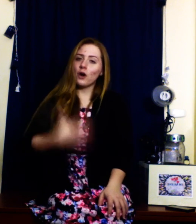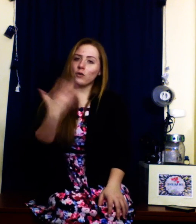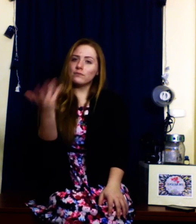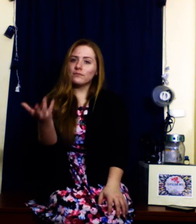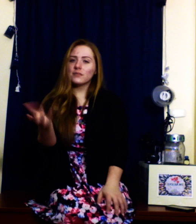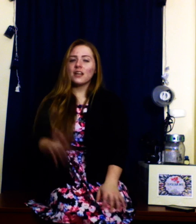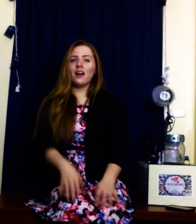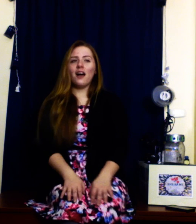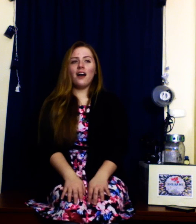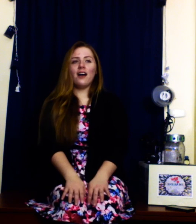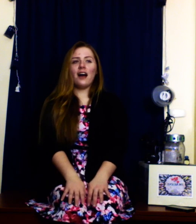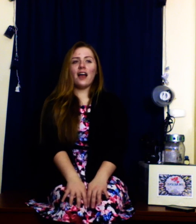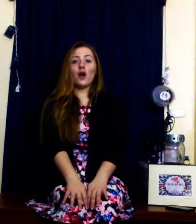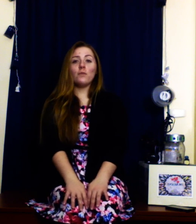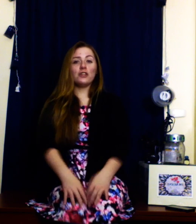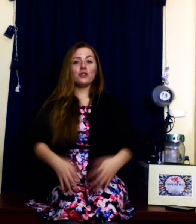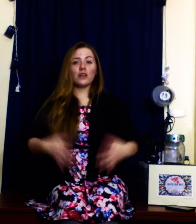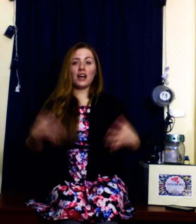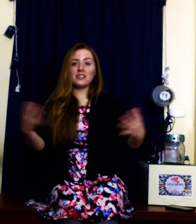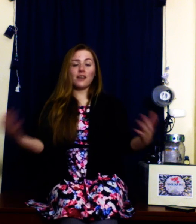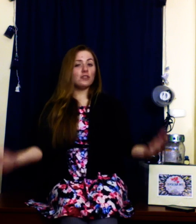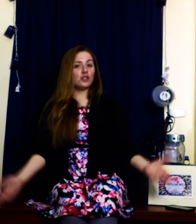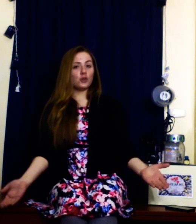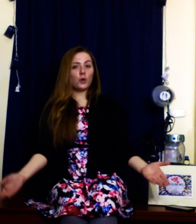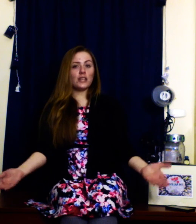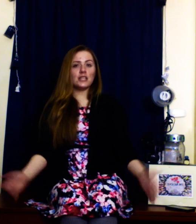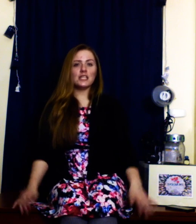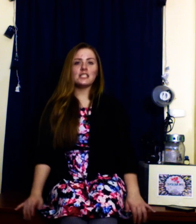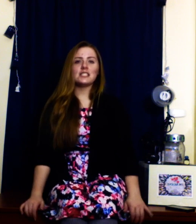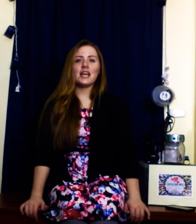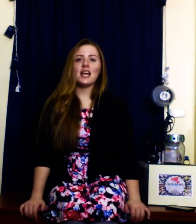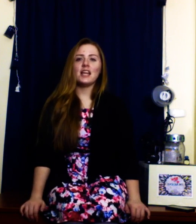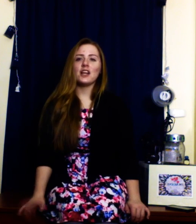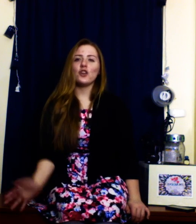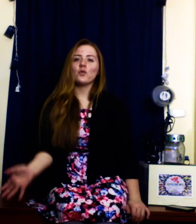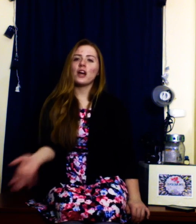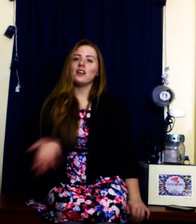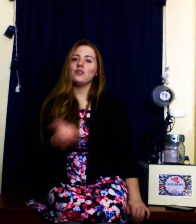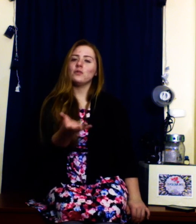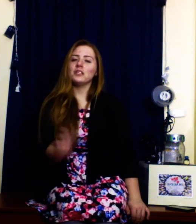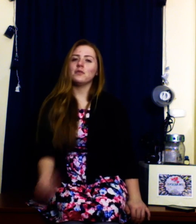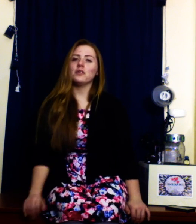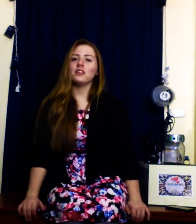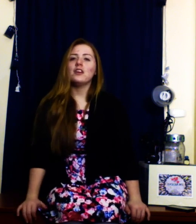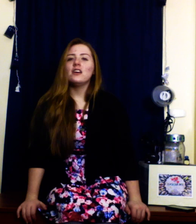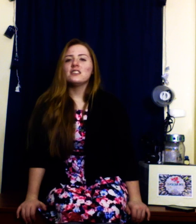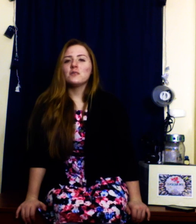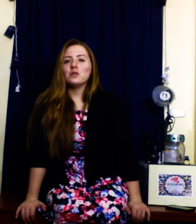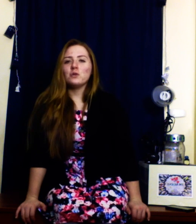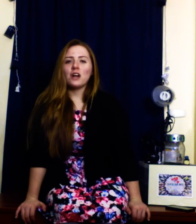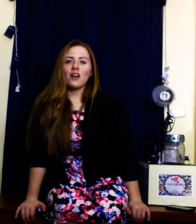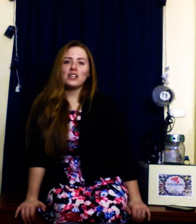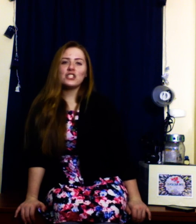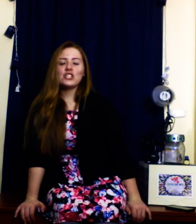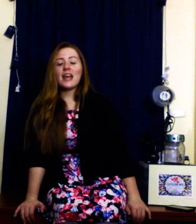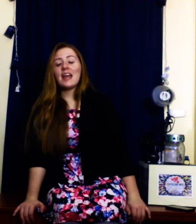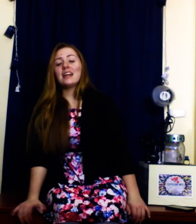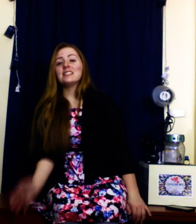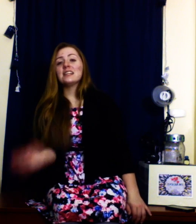So I hope that you guys have enjoyed this, and you leave with some new knowledge, and